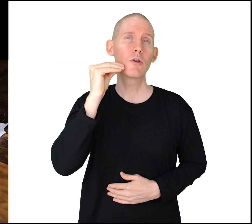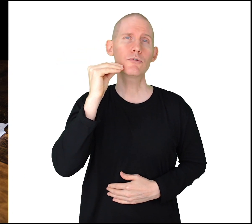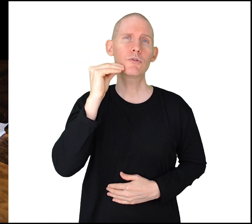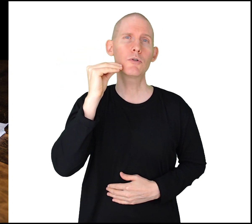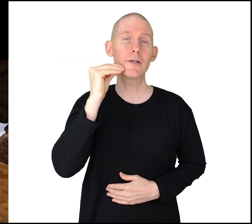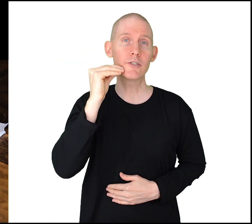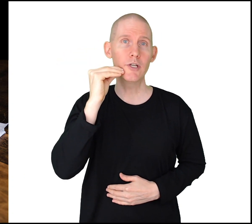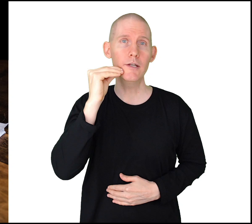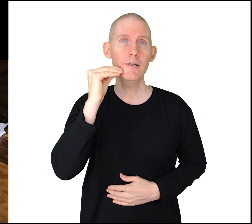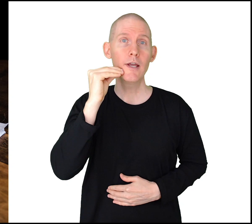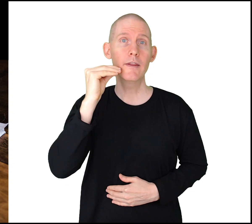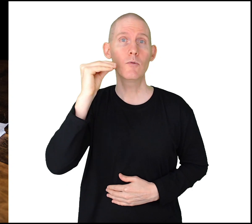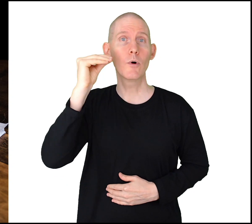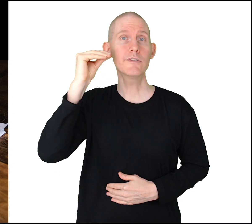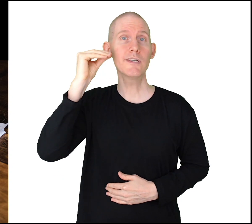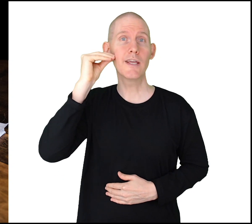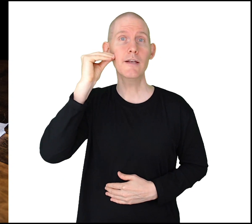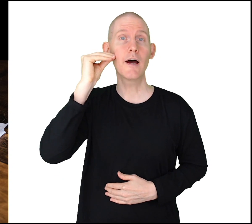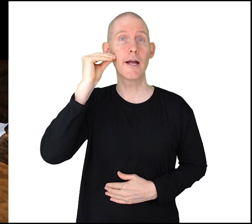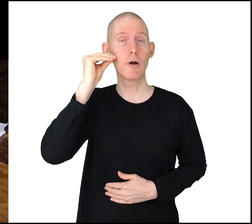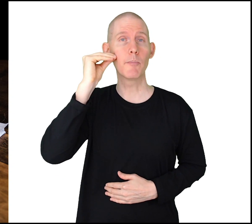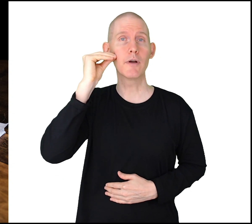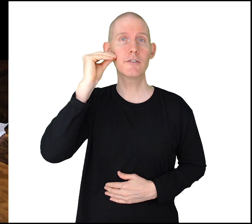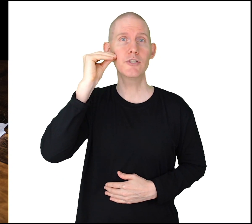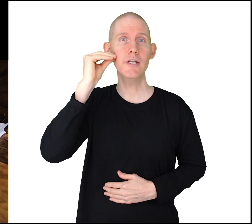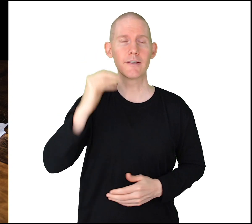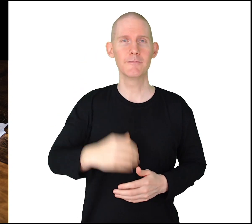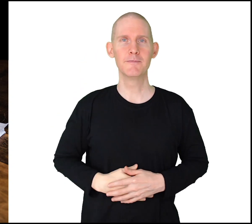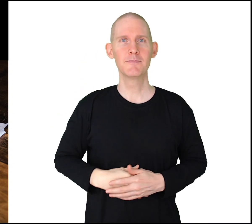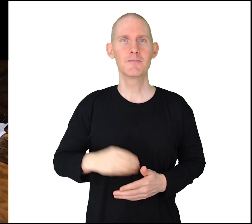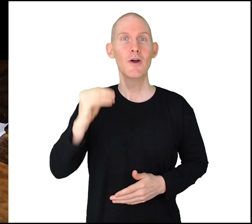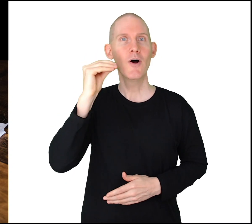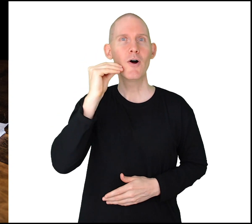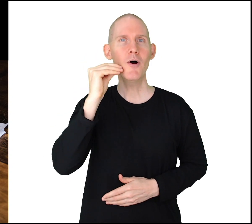closer to our chin, and then once again, higher up on our cheek. Home.